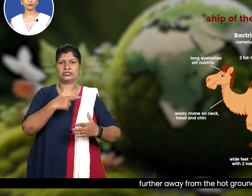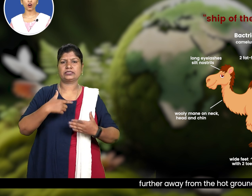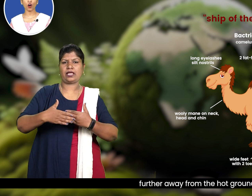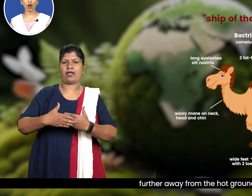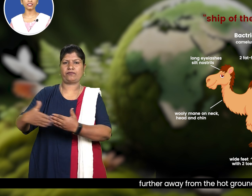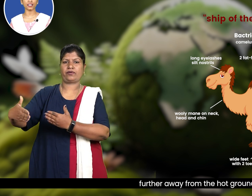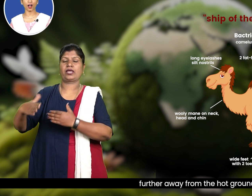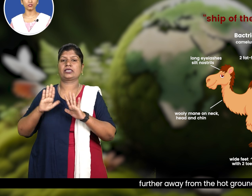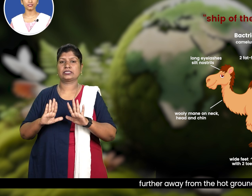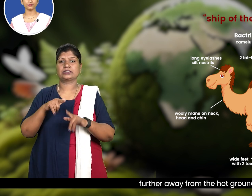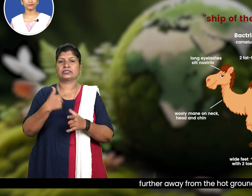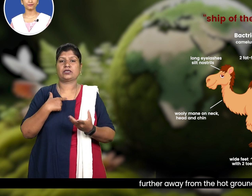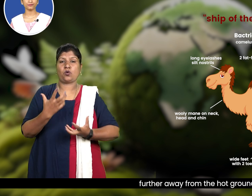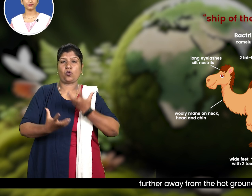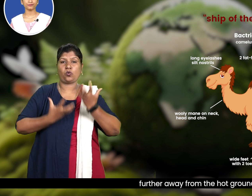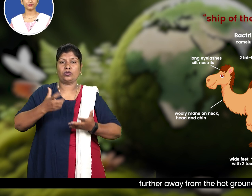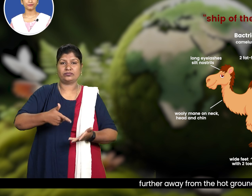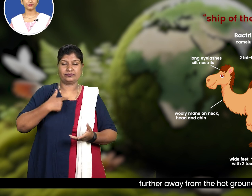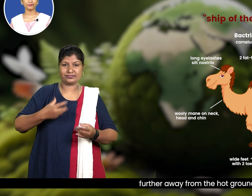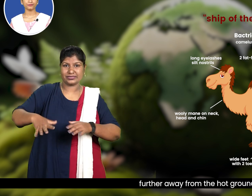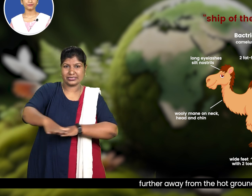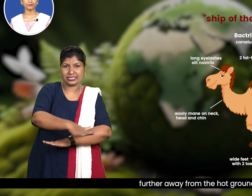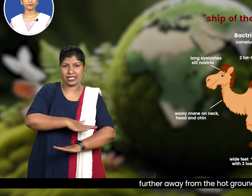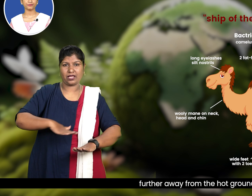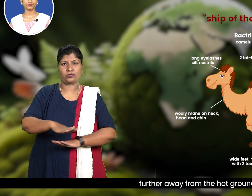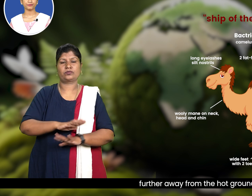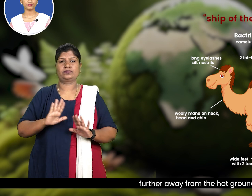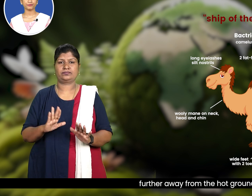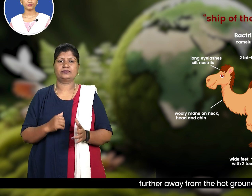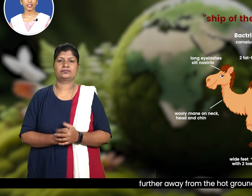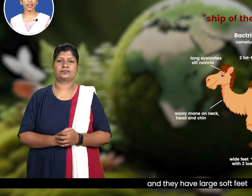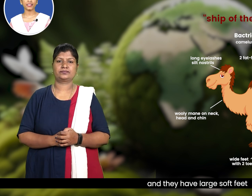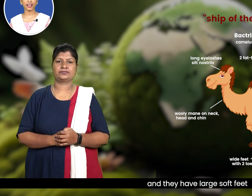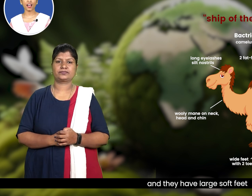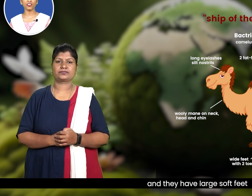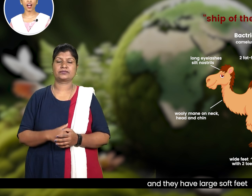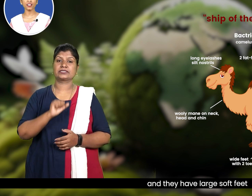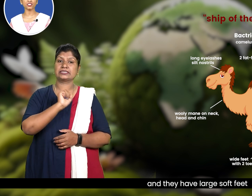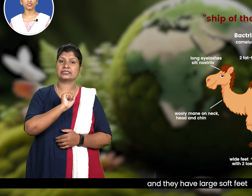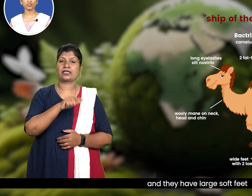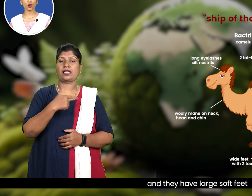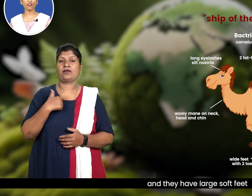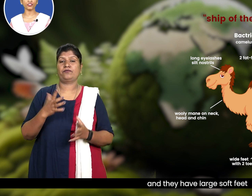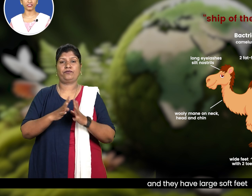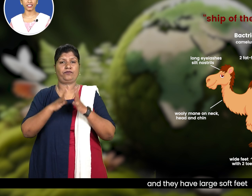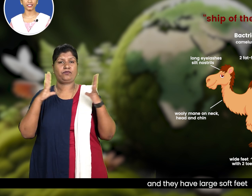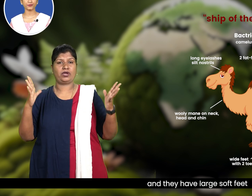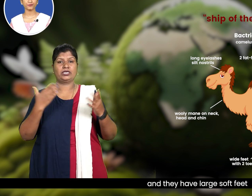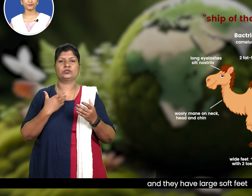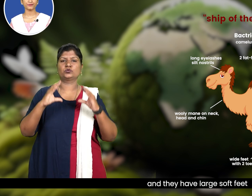away from the hot ground and they have large soft feet,